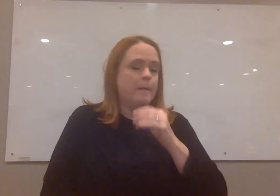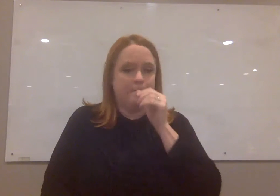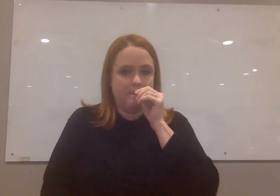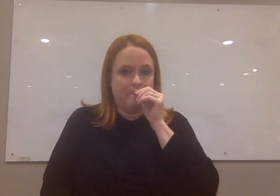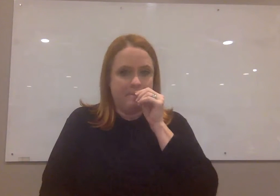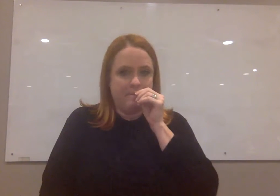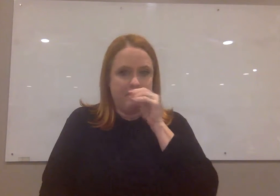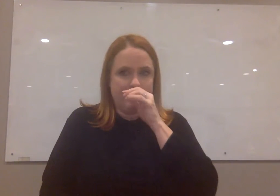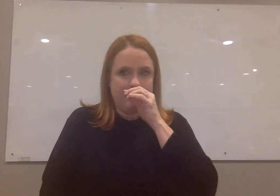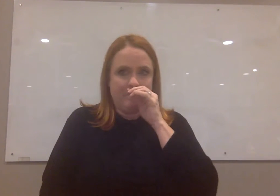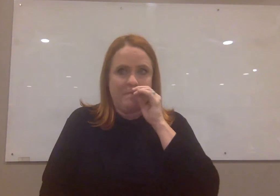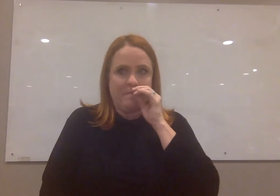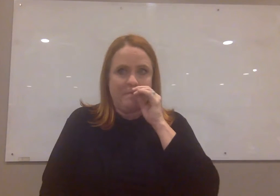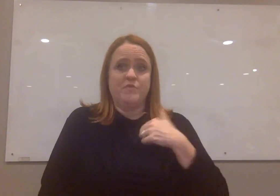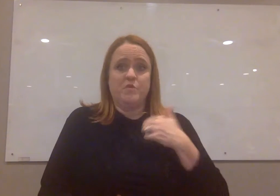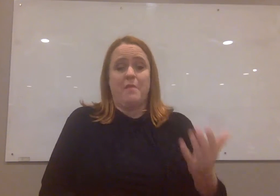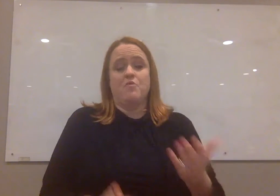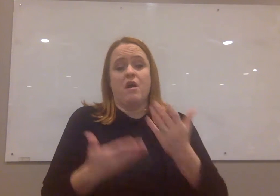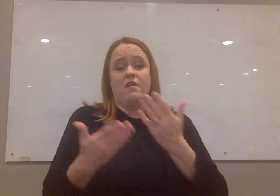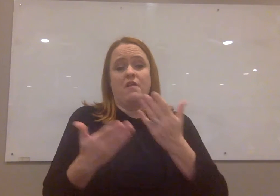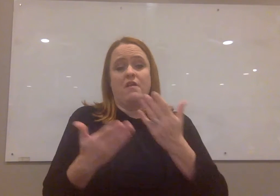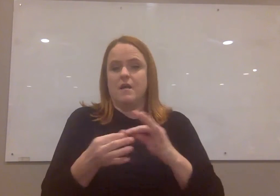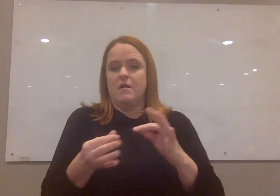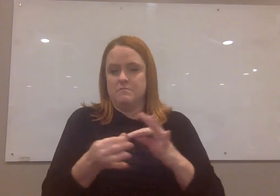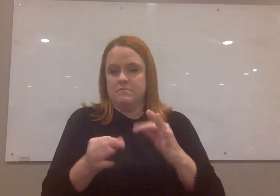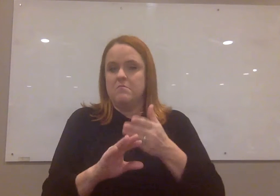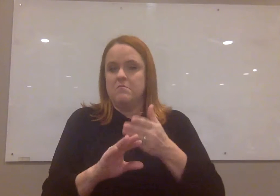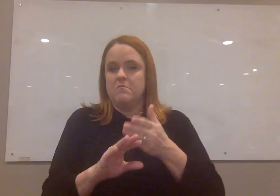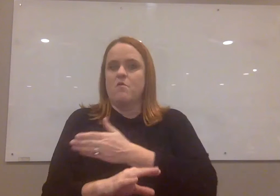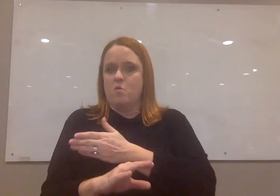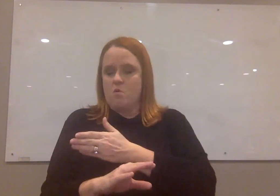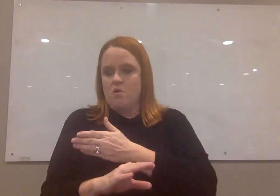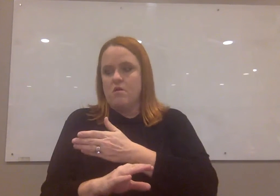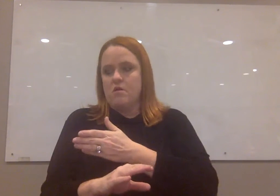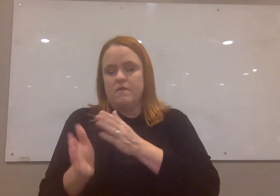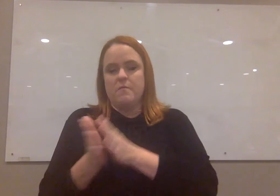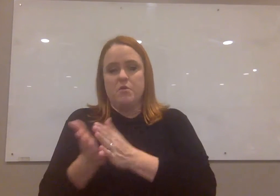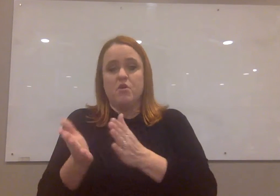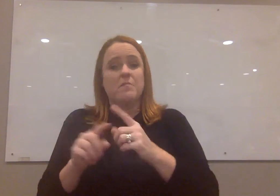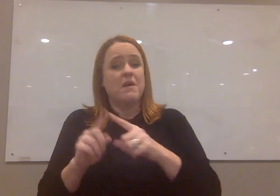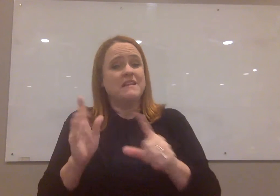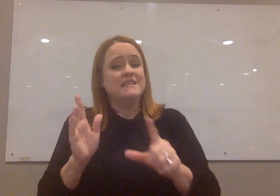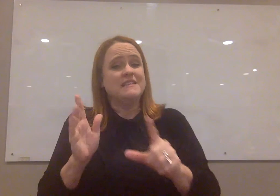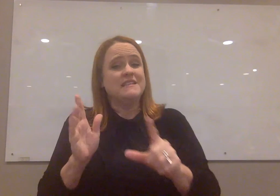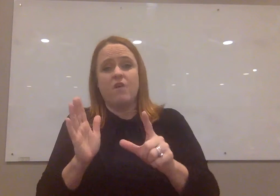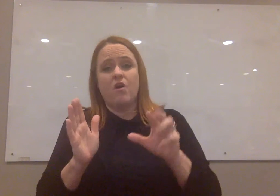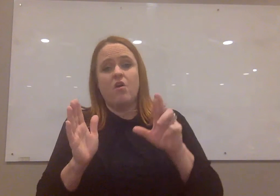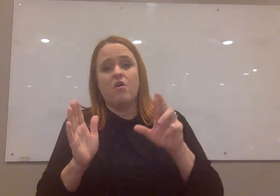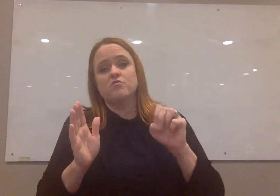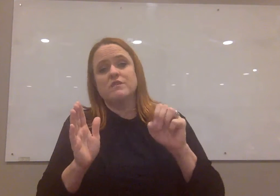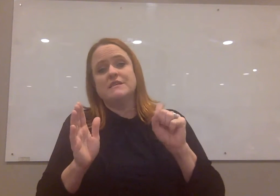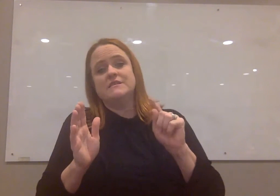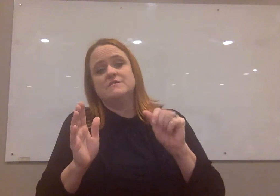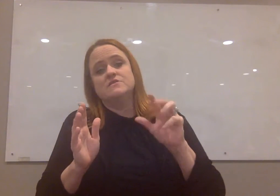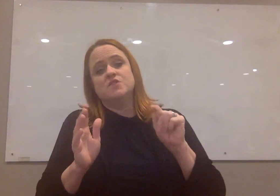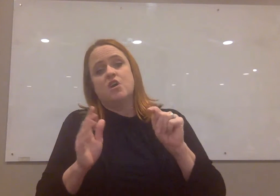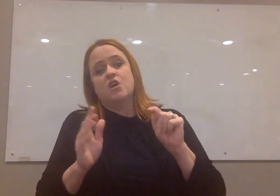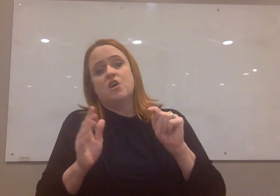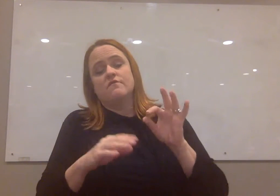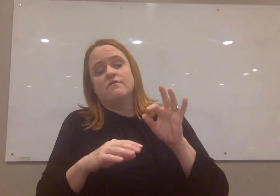So I brought this up in the talk before we started covering the book, but the default restart frequency is 5 restarts in 5 seconds. 5